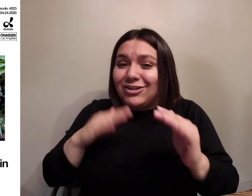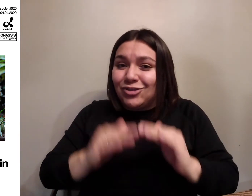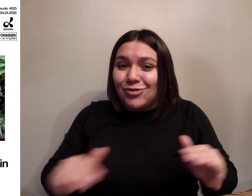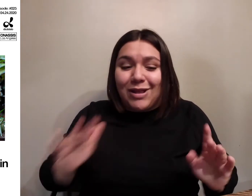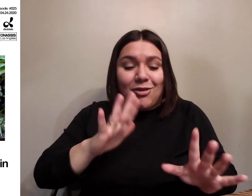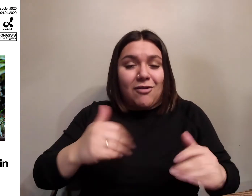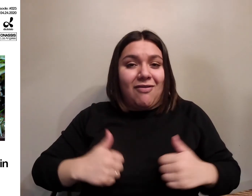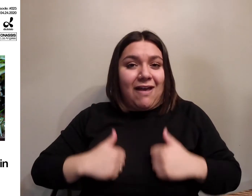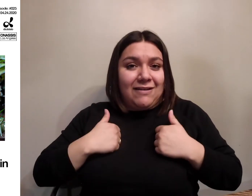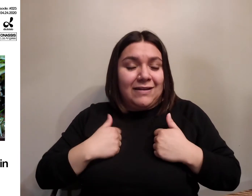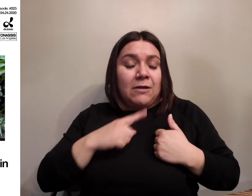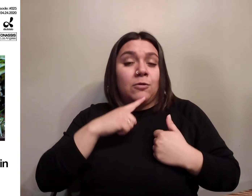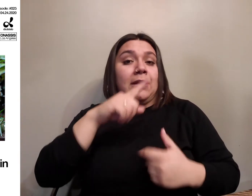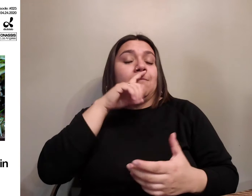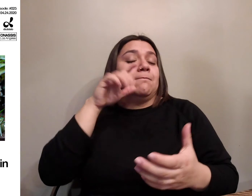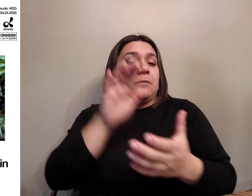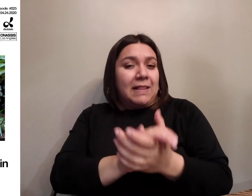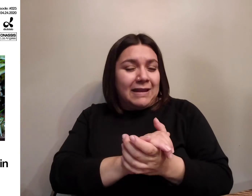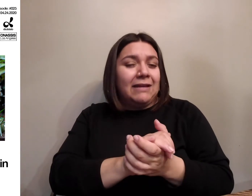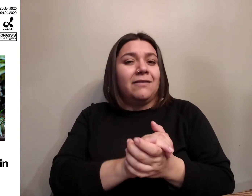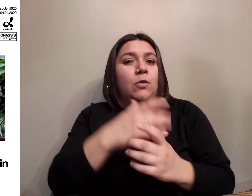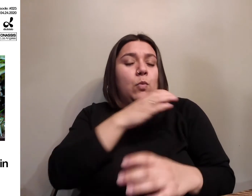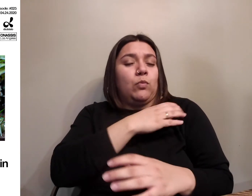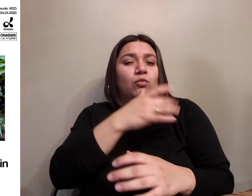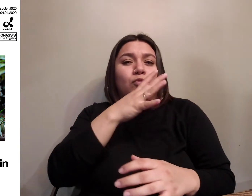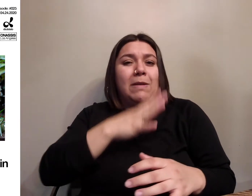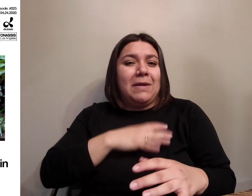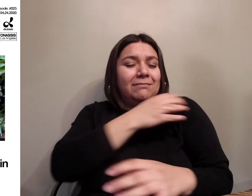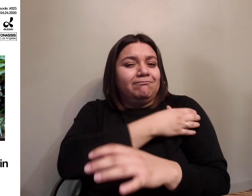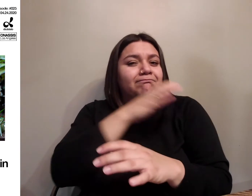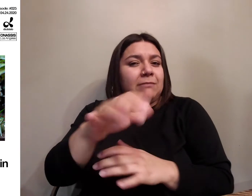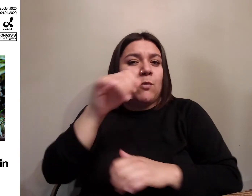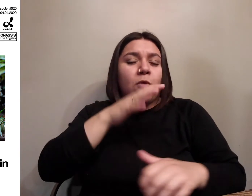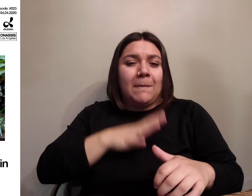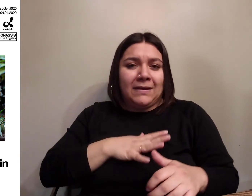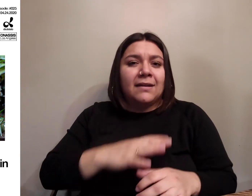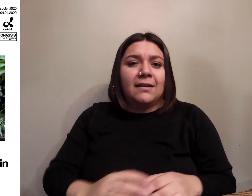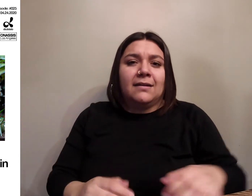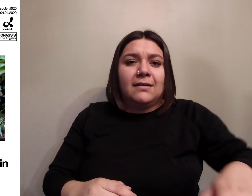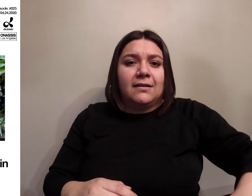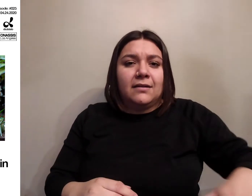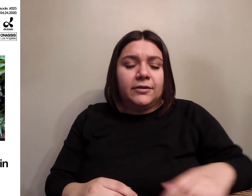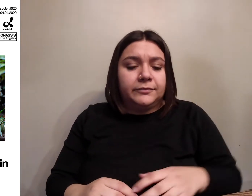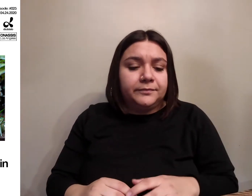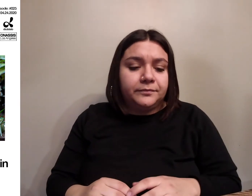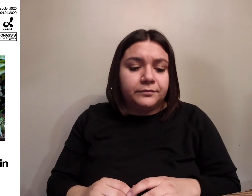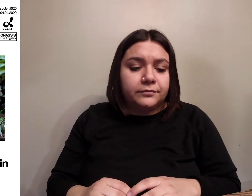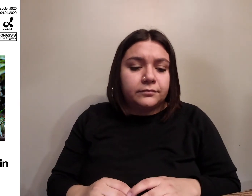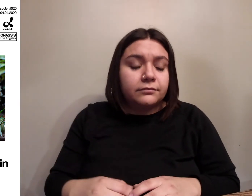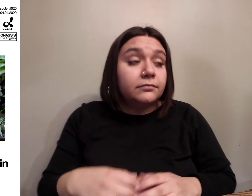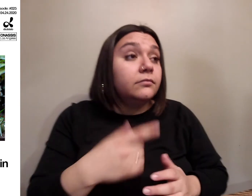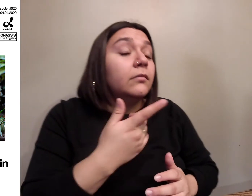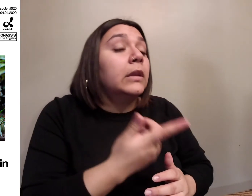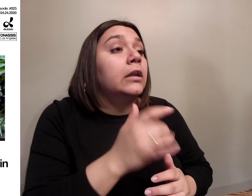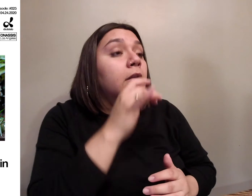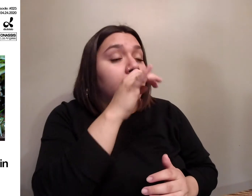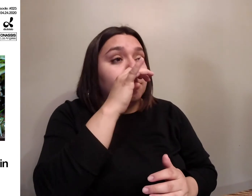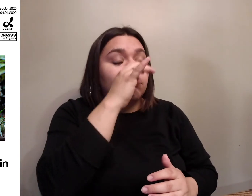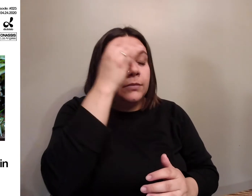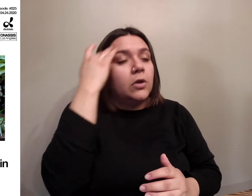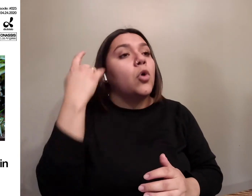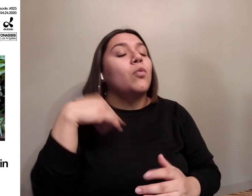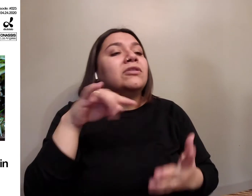this quarantine is over, Elif, you and I can debate this at some length. But in the meantime, would you agree